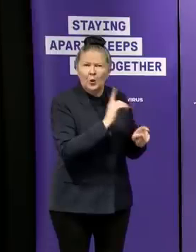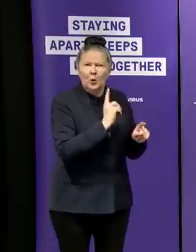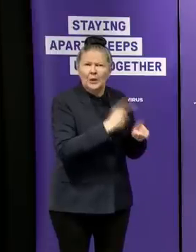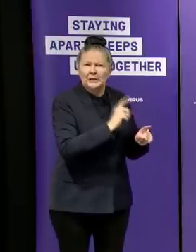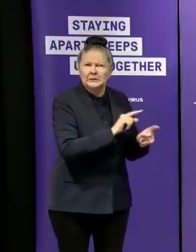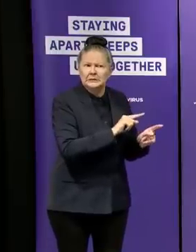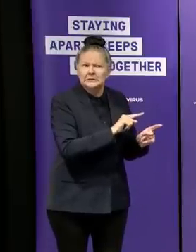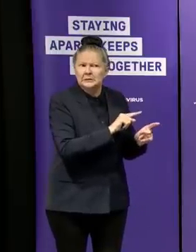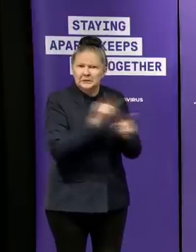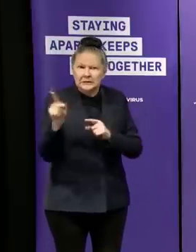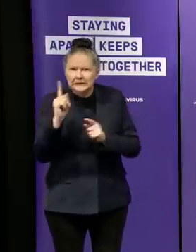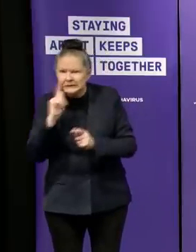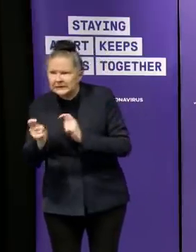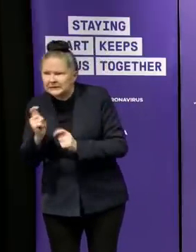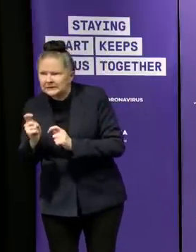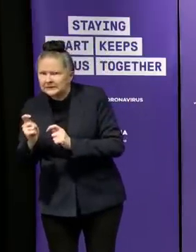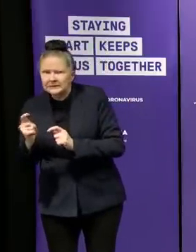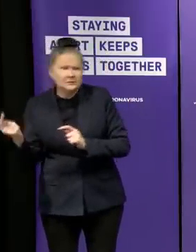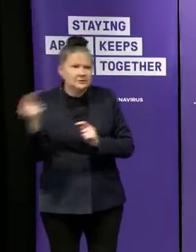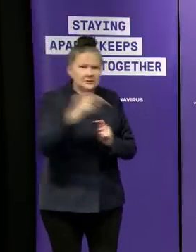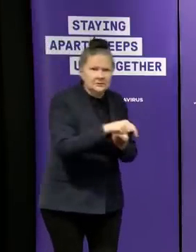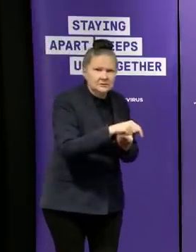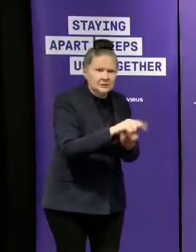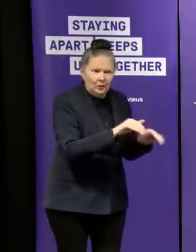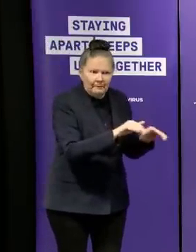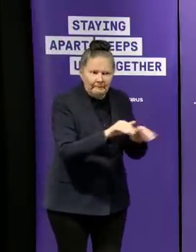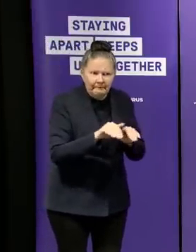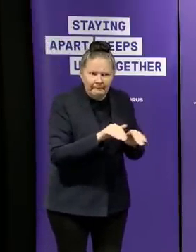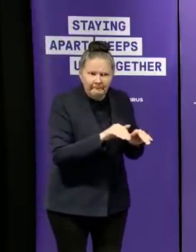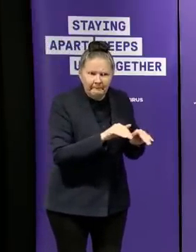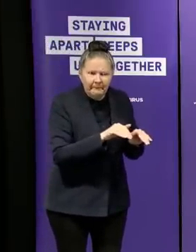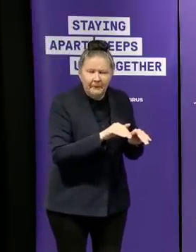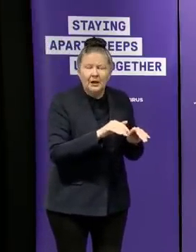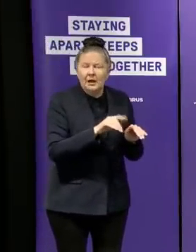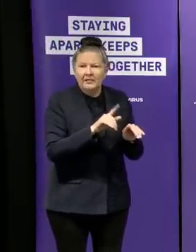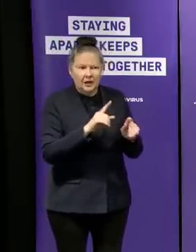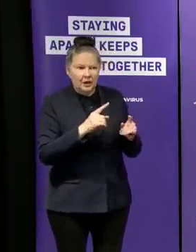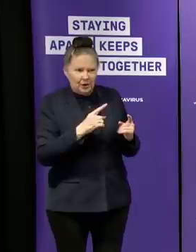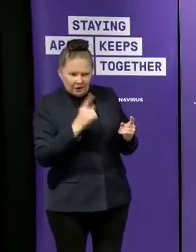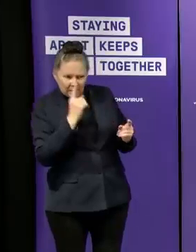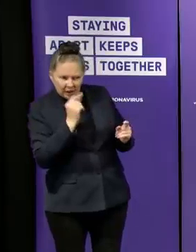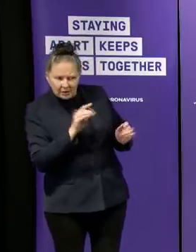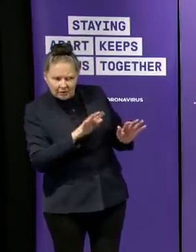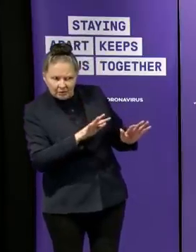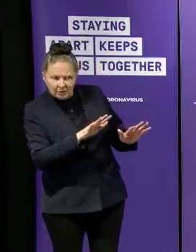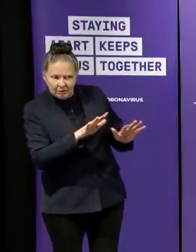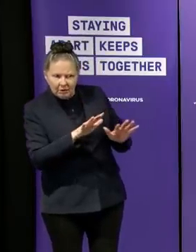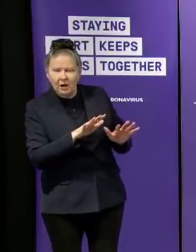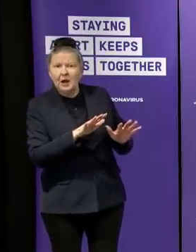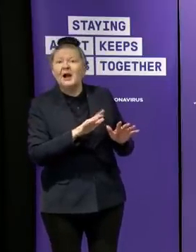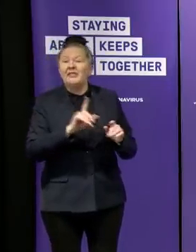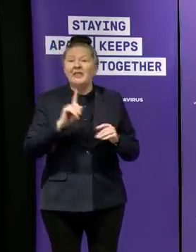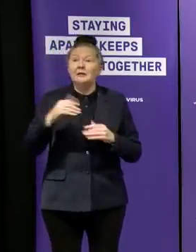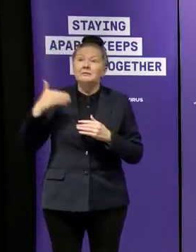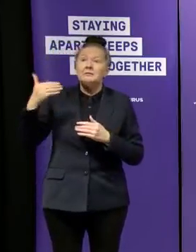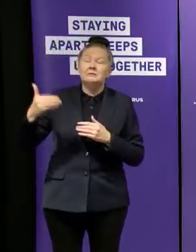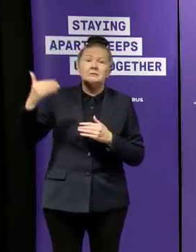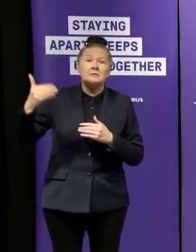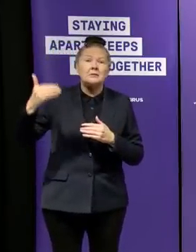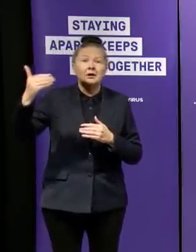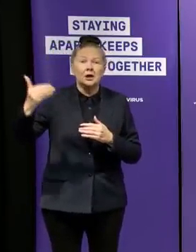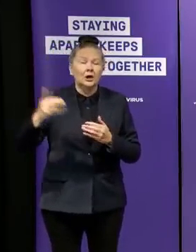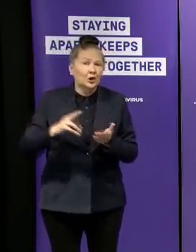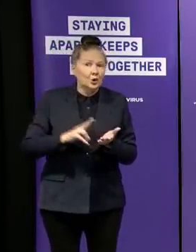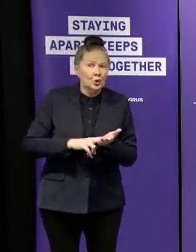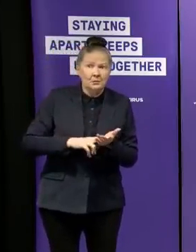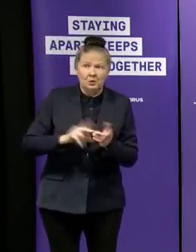stages. Things can change. We've seen that in terms of people then being allowed to go back to something approaching normal.